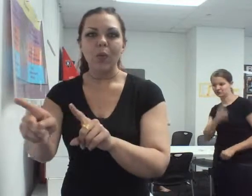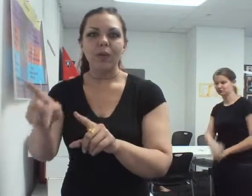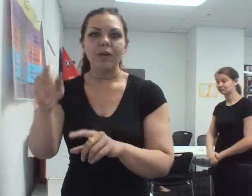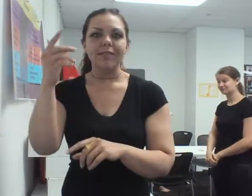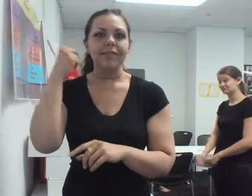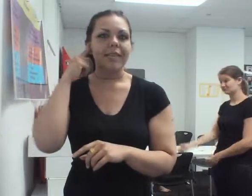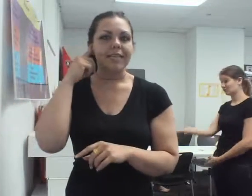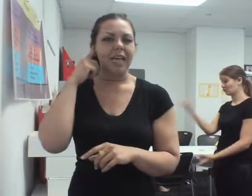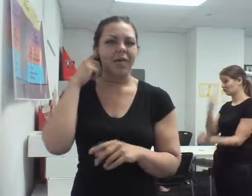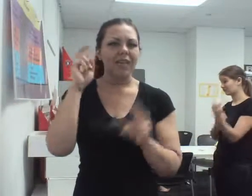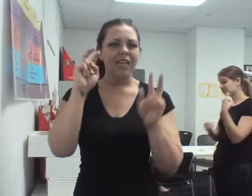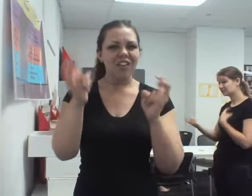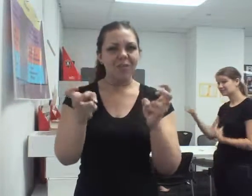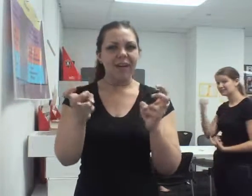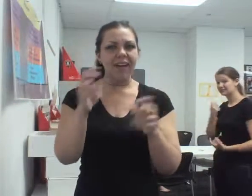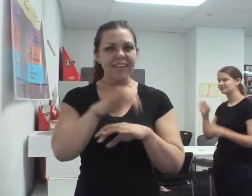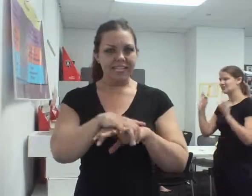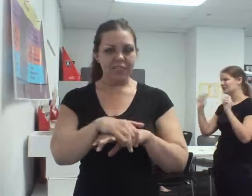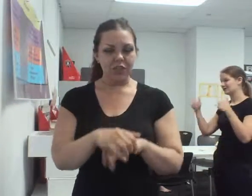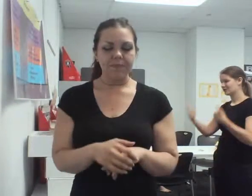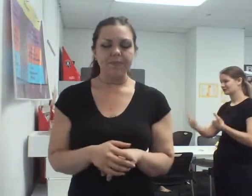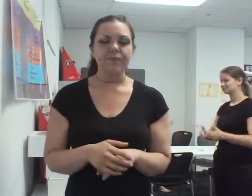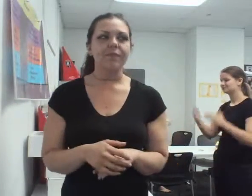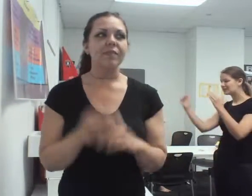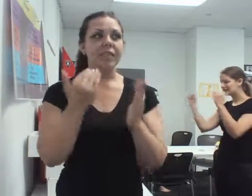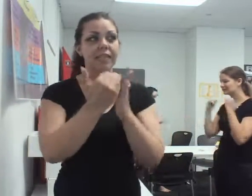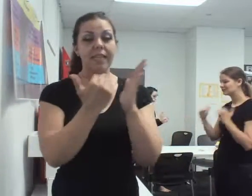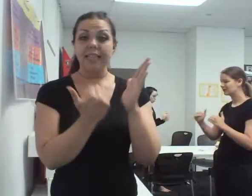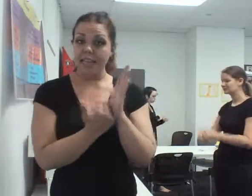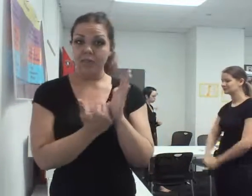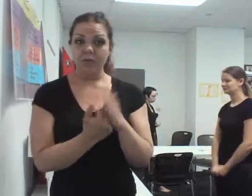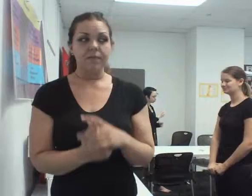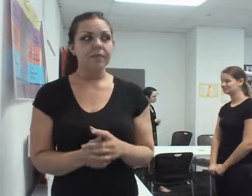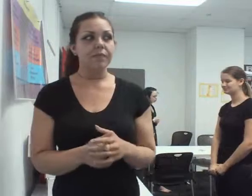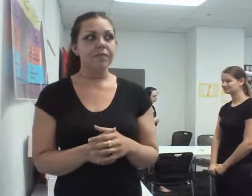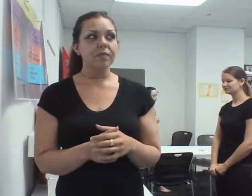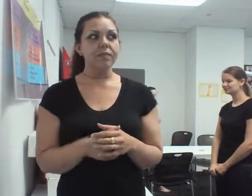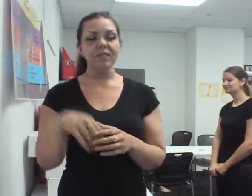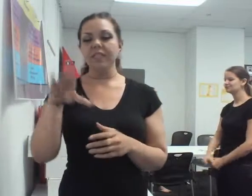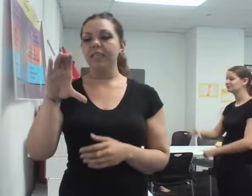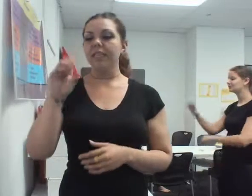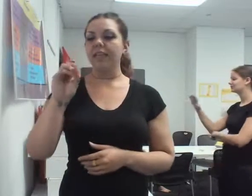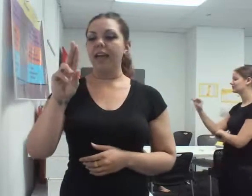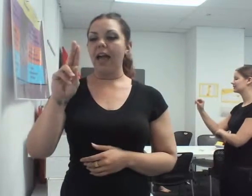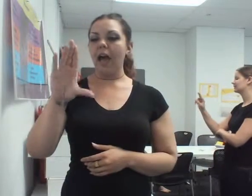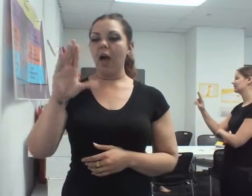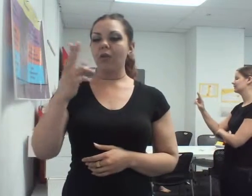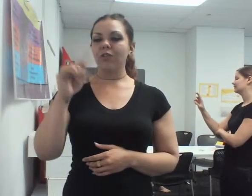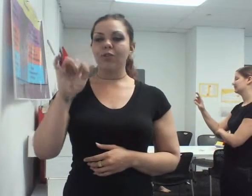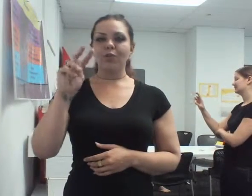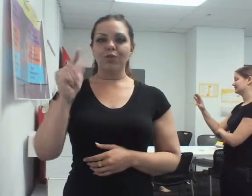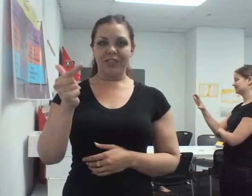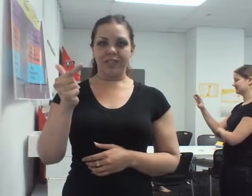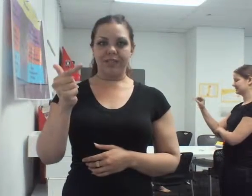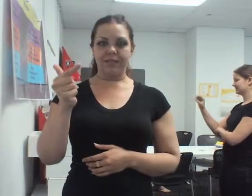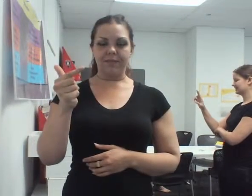that? Good. All right, the next one is couching. Remember that ASL,